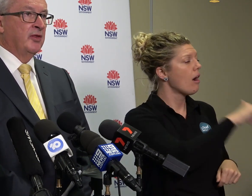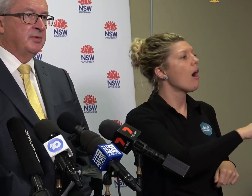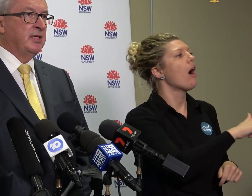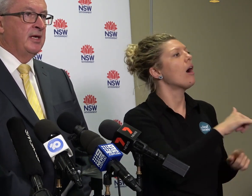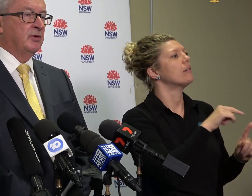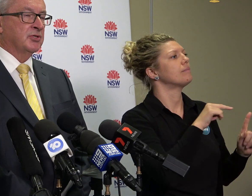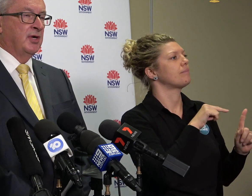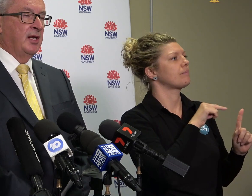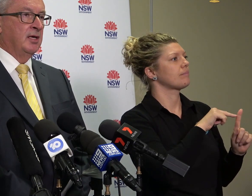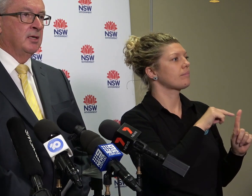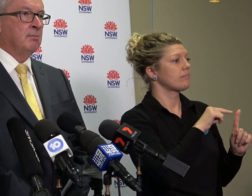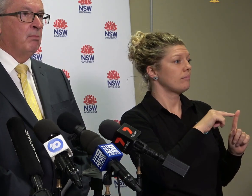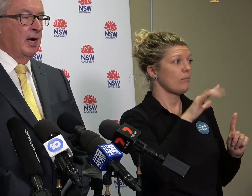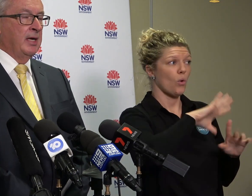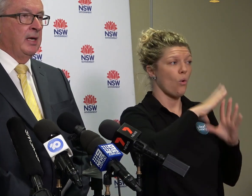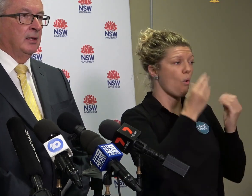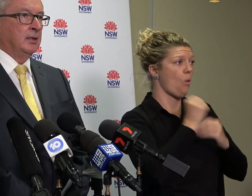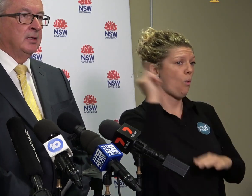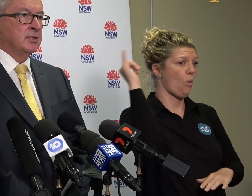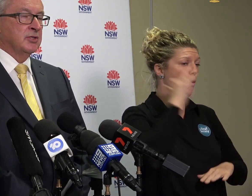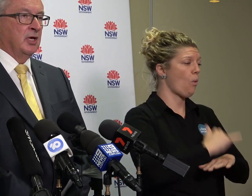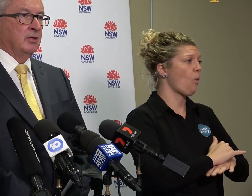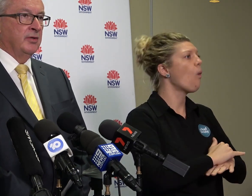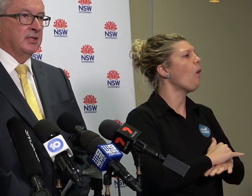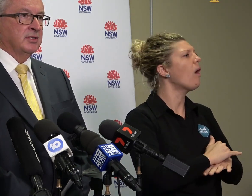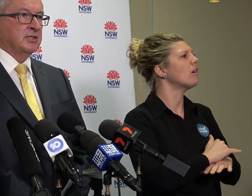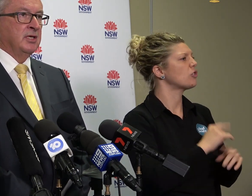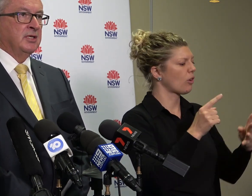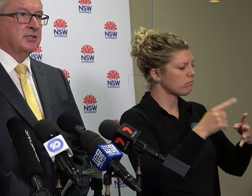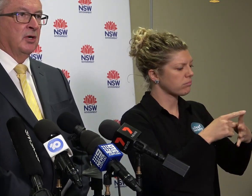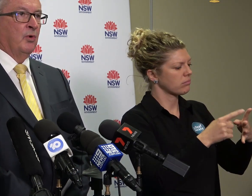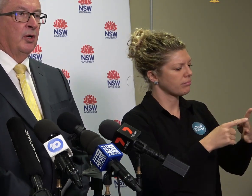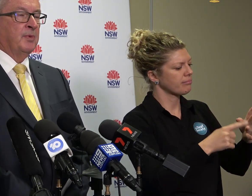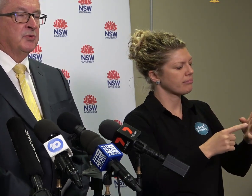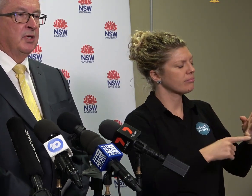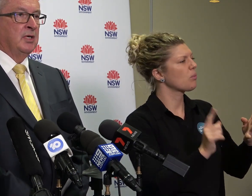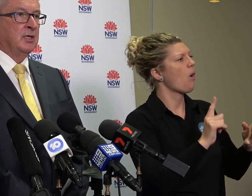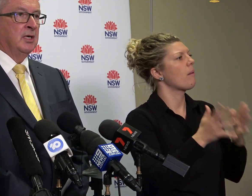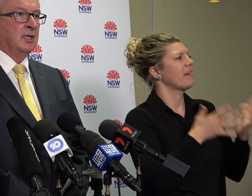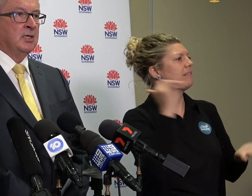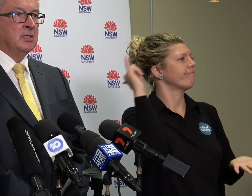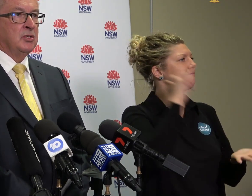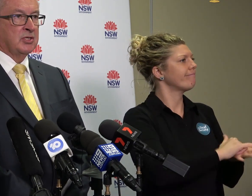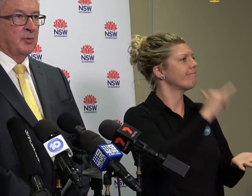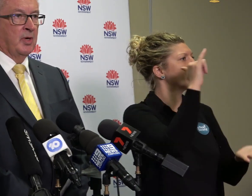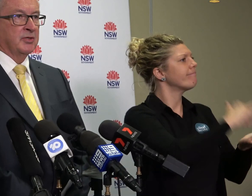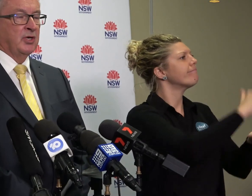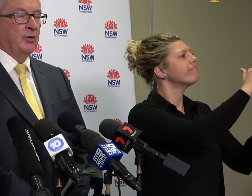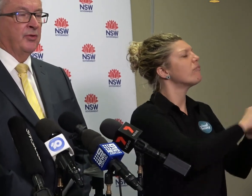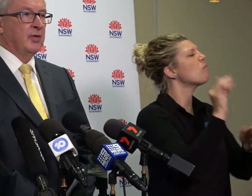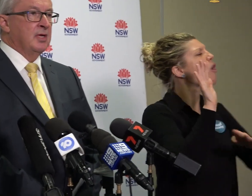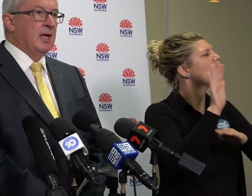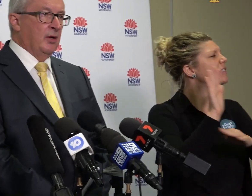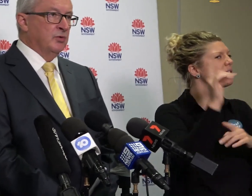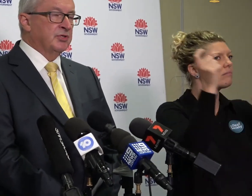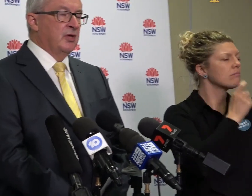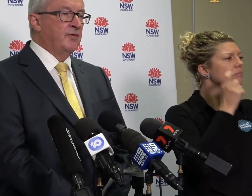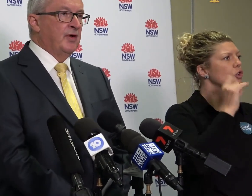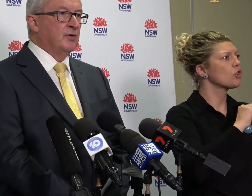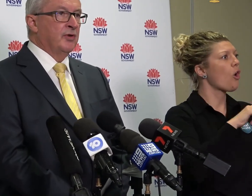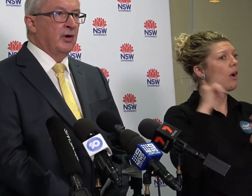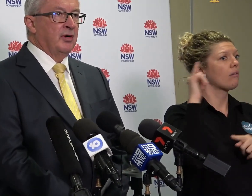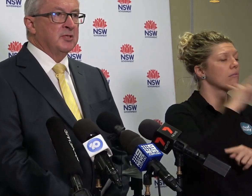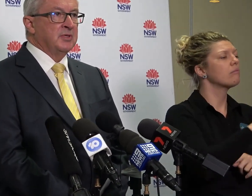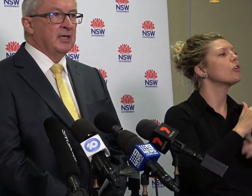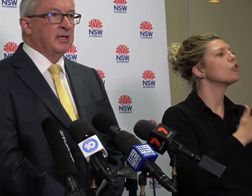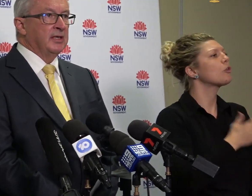Each one of them did enter Australia by air. So that just needs work between New South Wales Health and also the